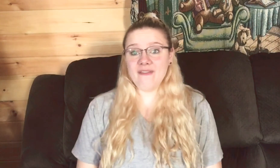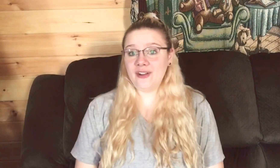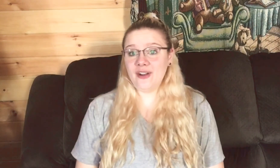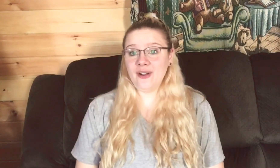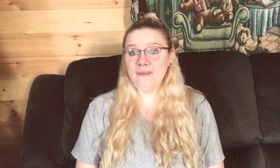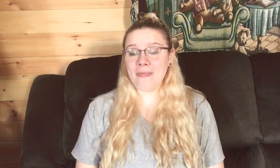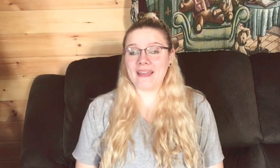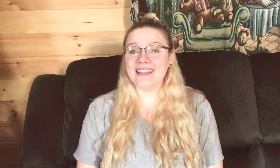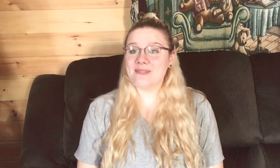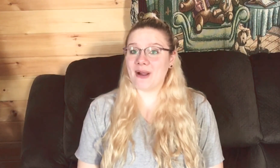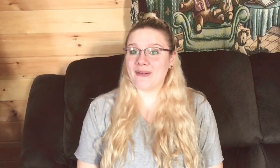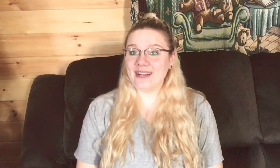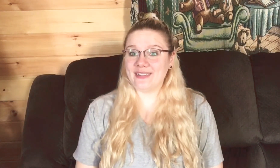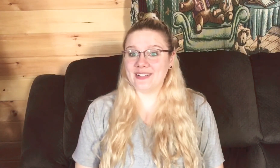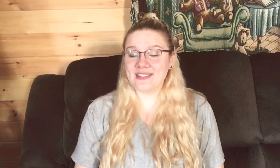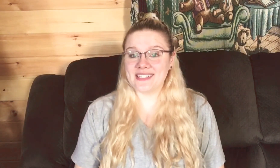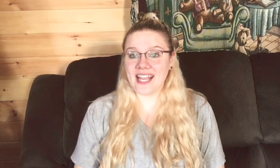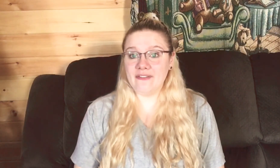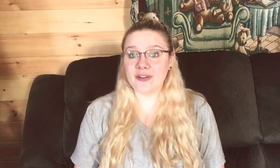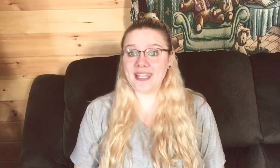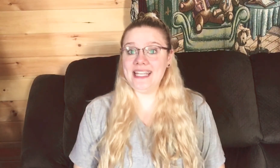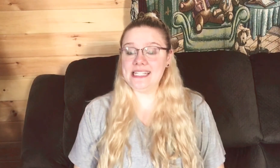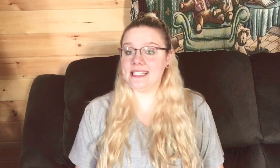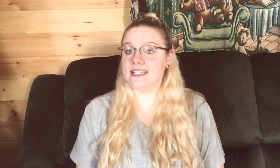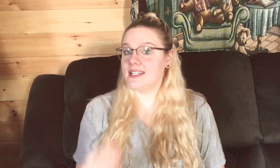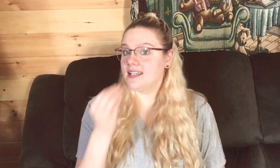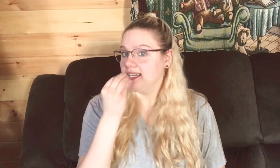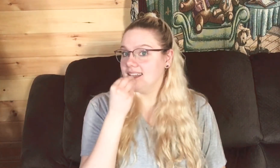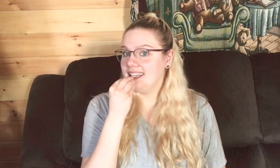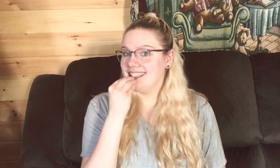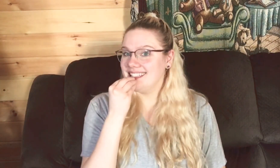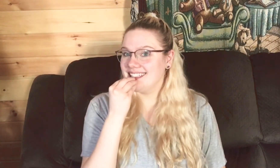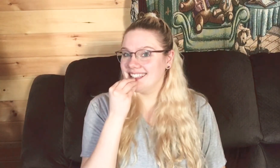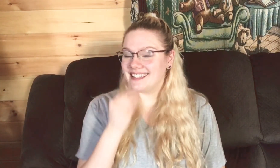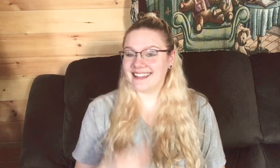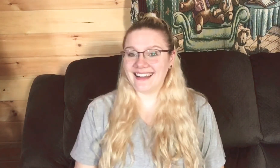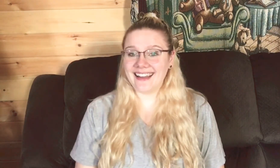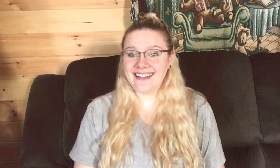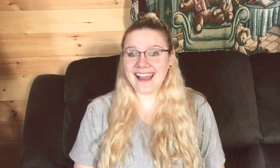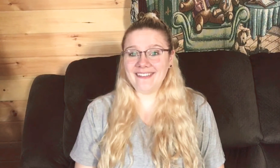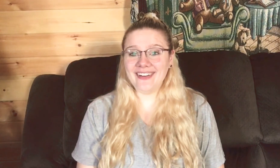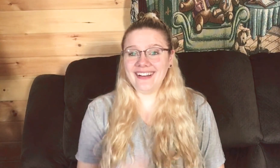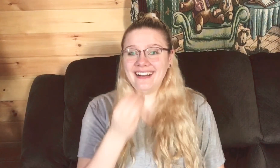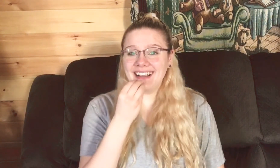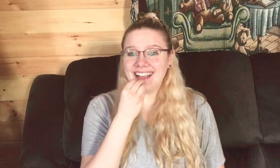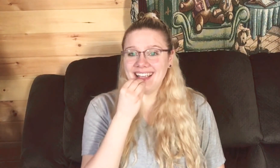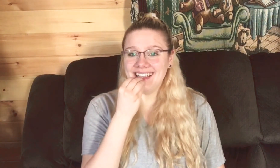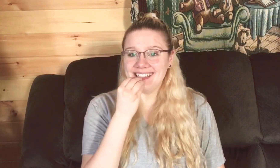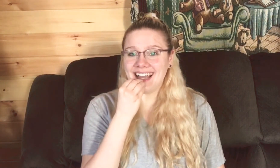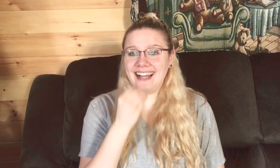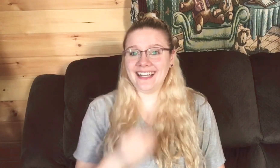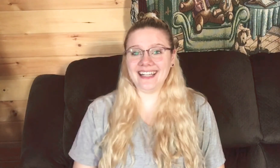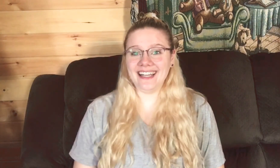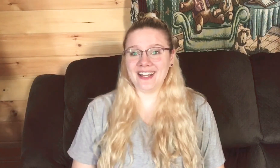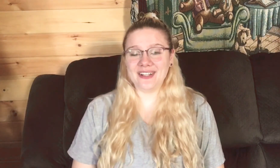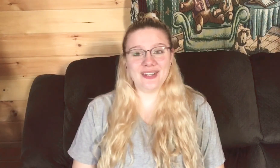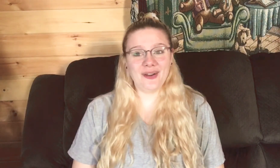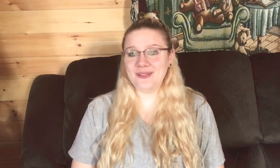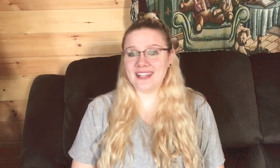Never. In this part, we're going to learn the sign for eat. Eat. Never eats honey. No, not